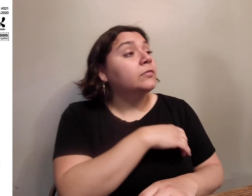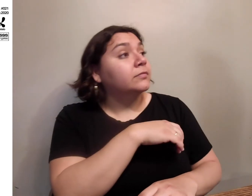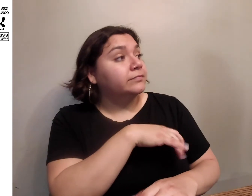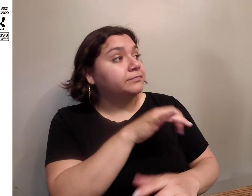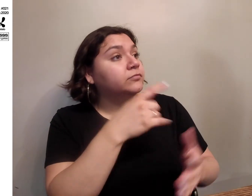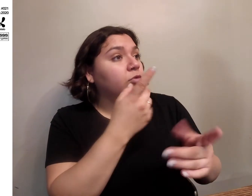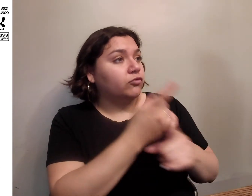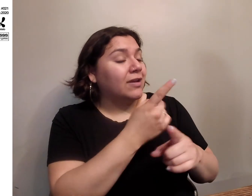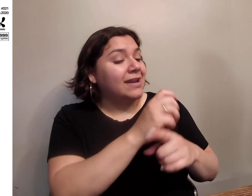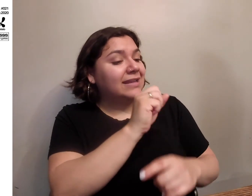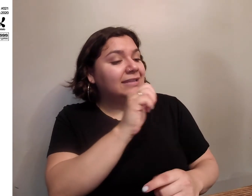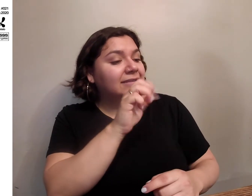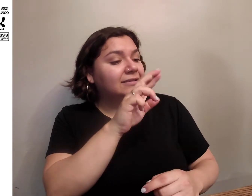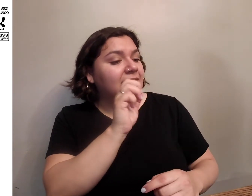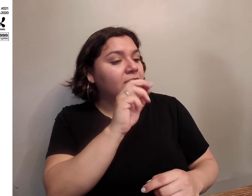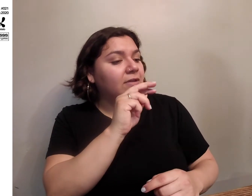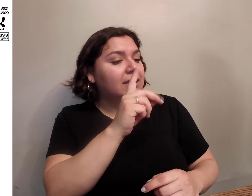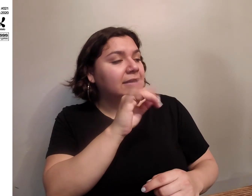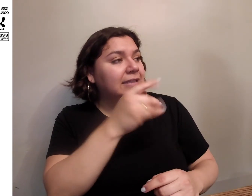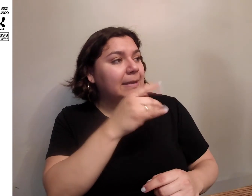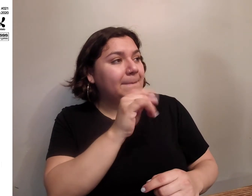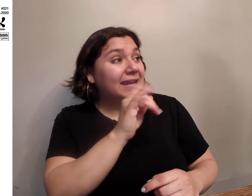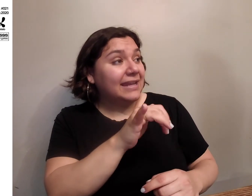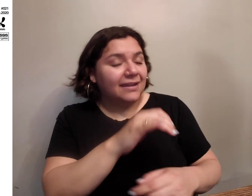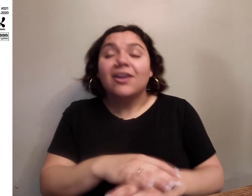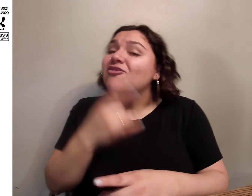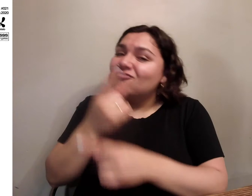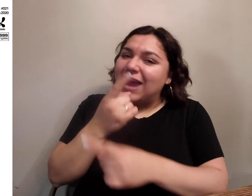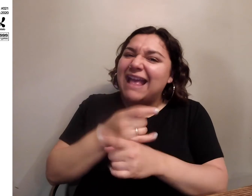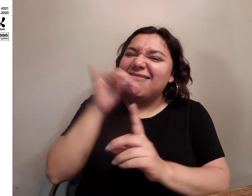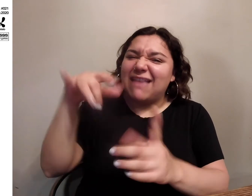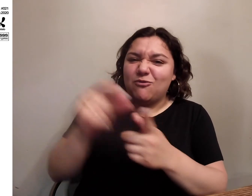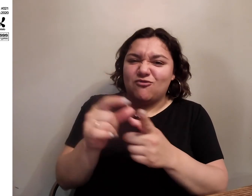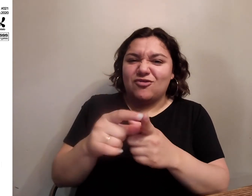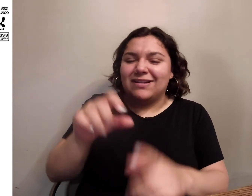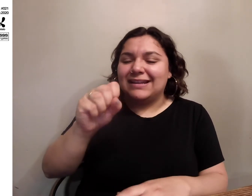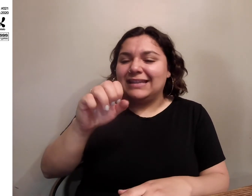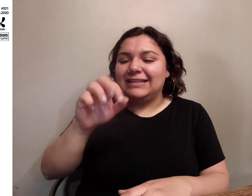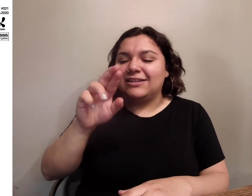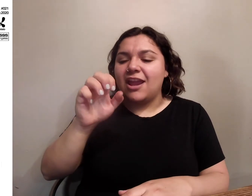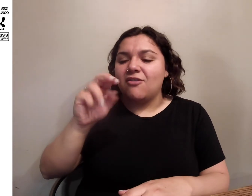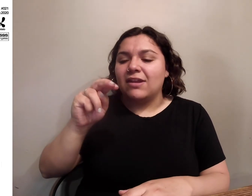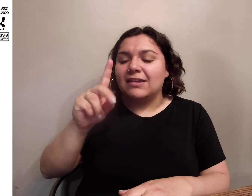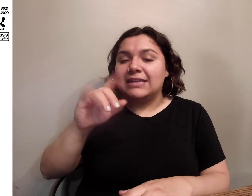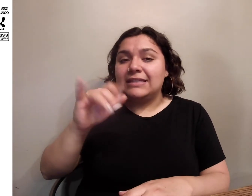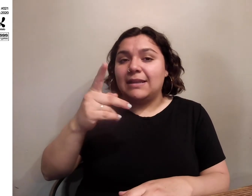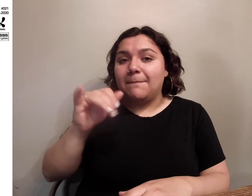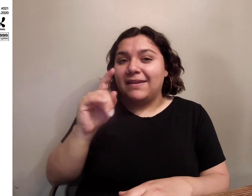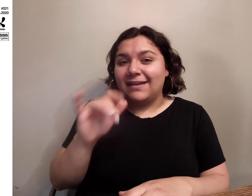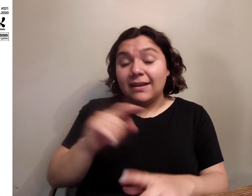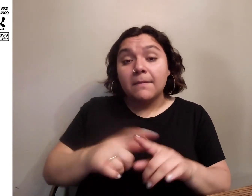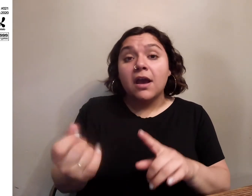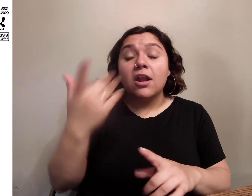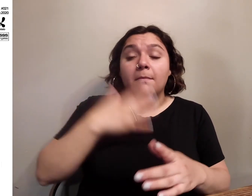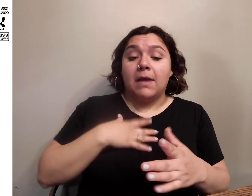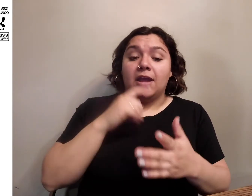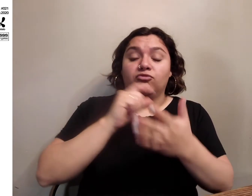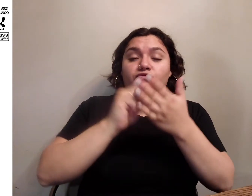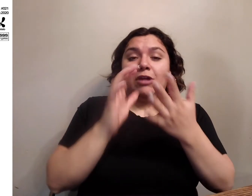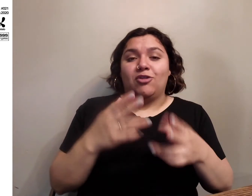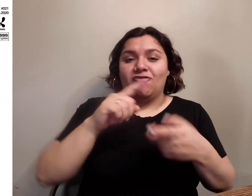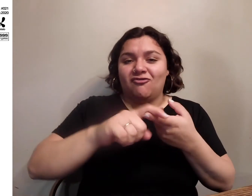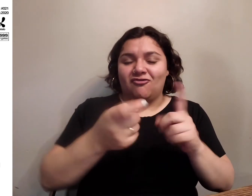serendipity, but not really. Serendipity again. Exactly. But, I have another writer friend the other day,